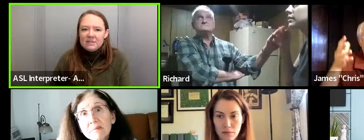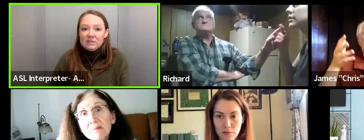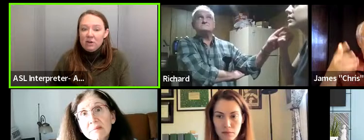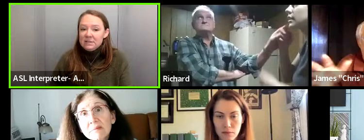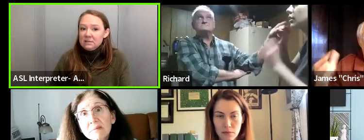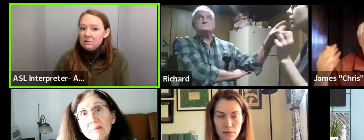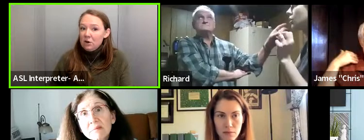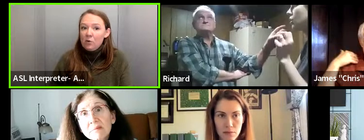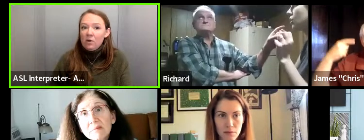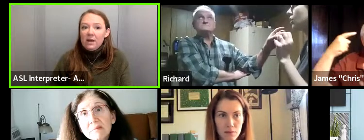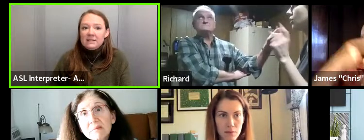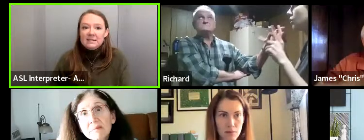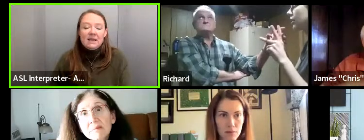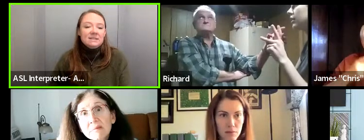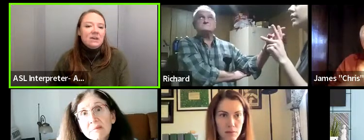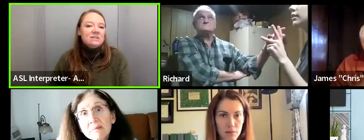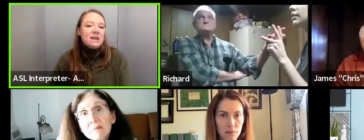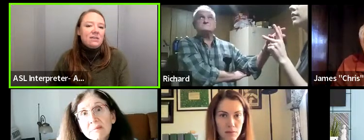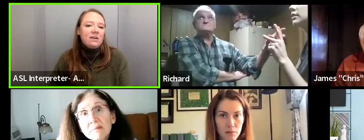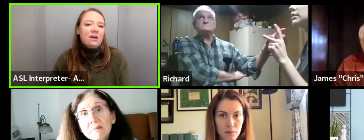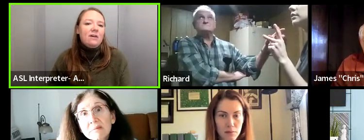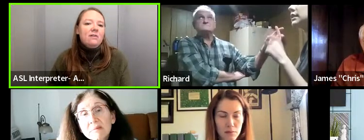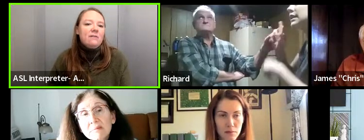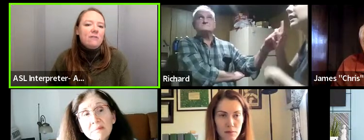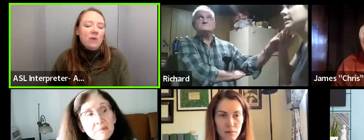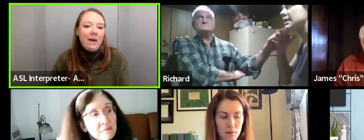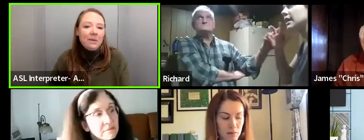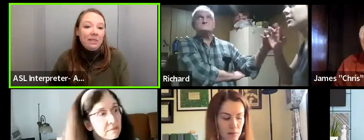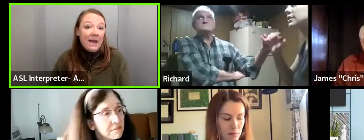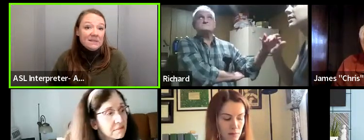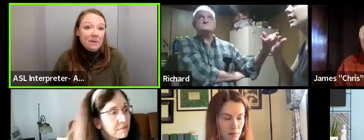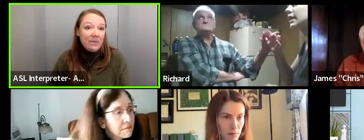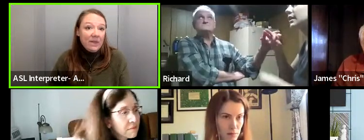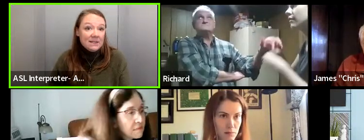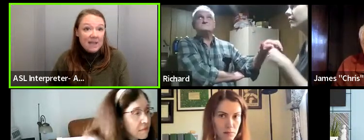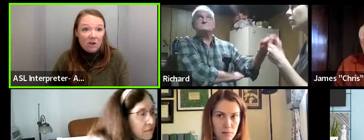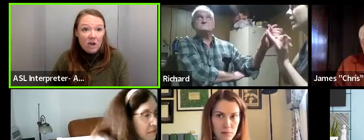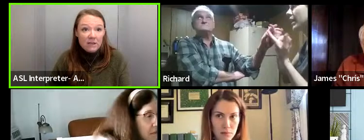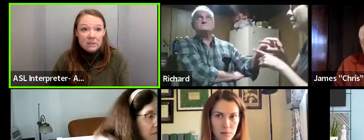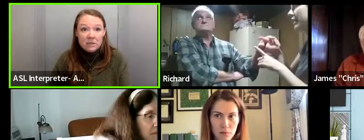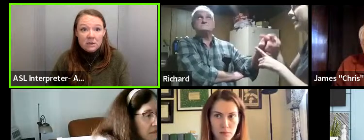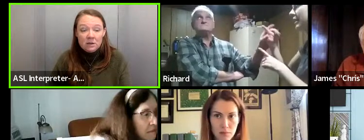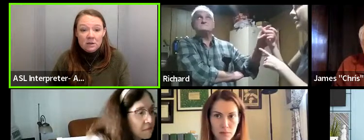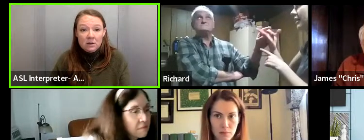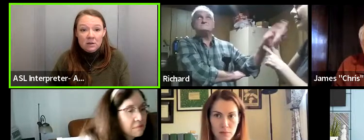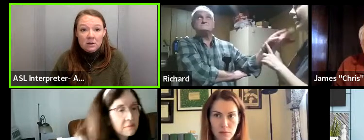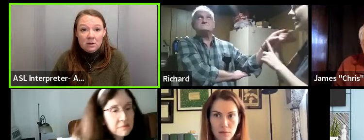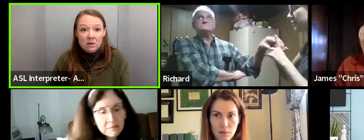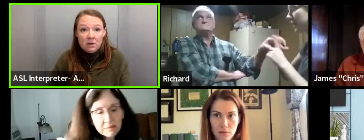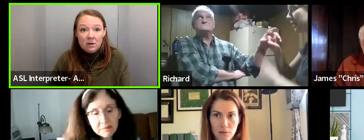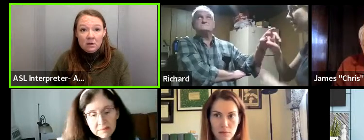Okay, this is Chris. Or it sounds like the vote happened last month then, is that correct?